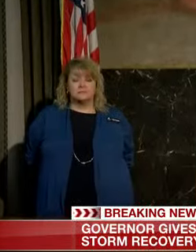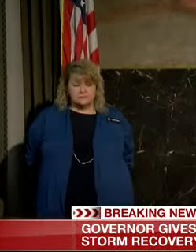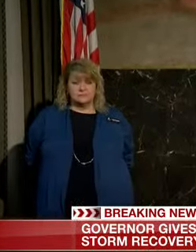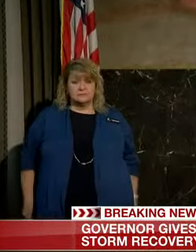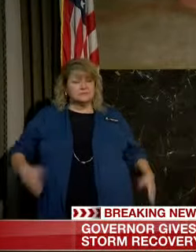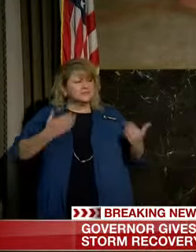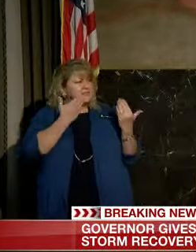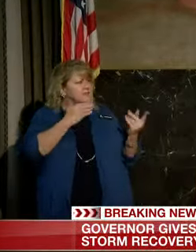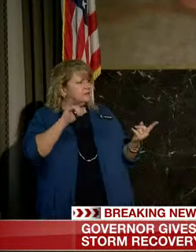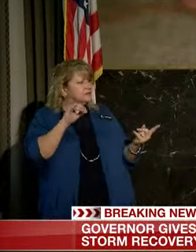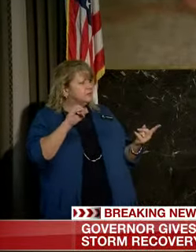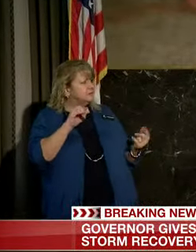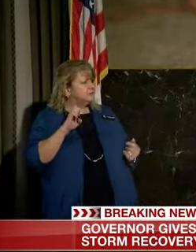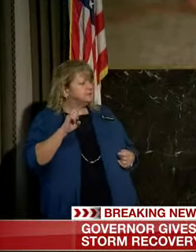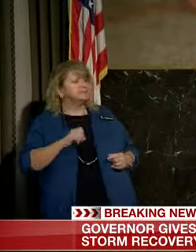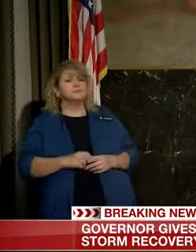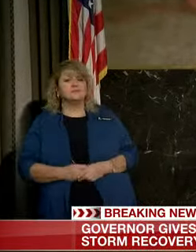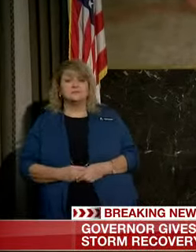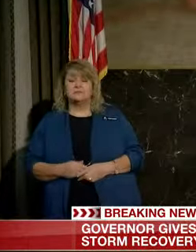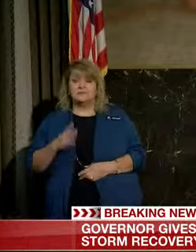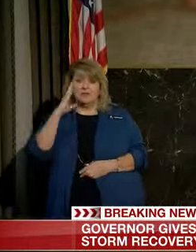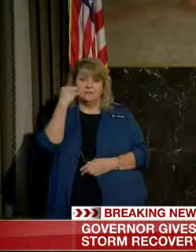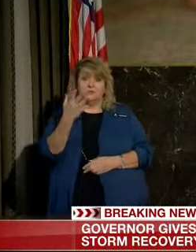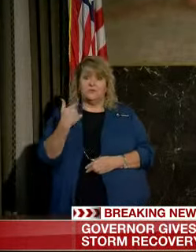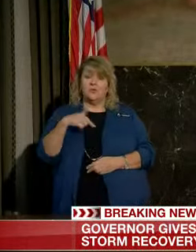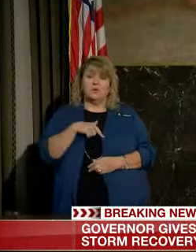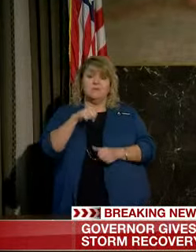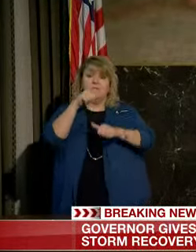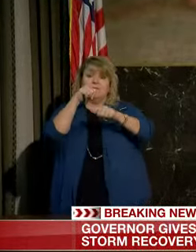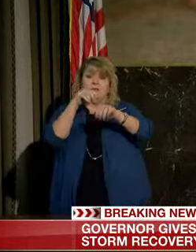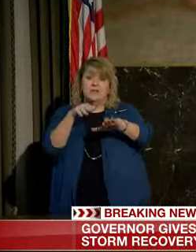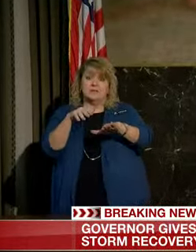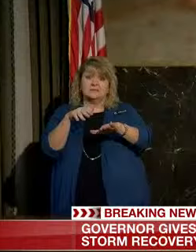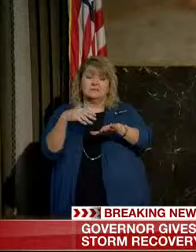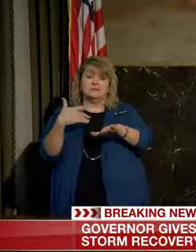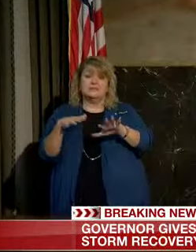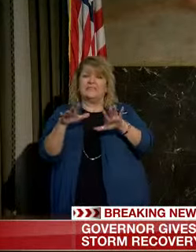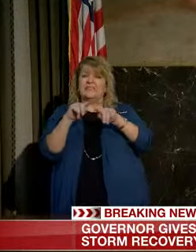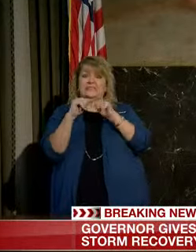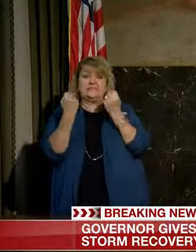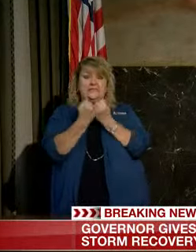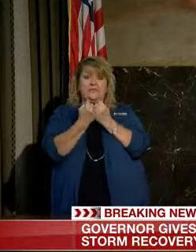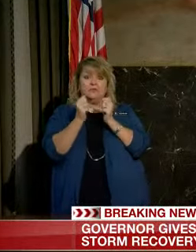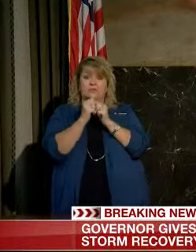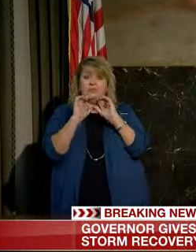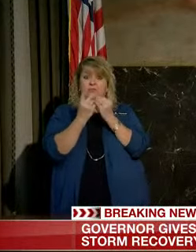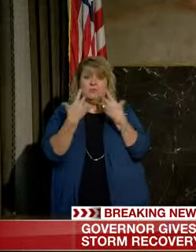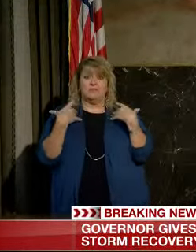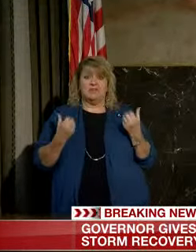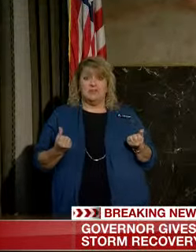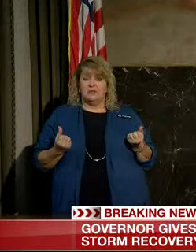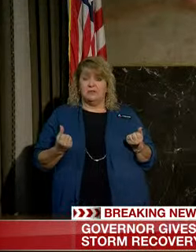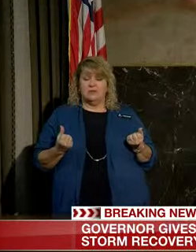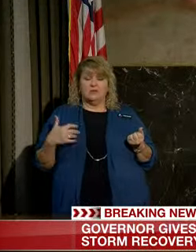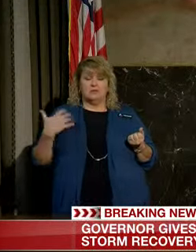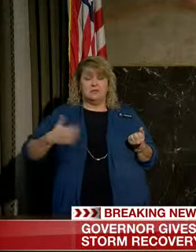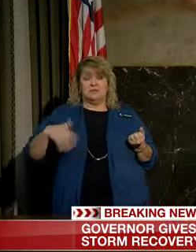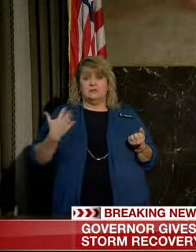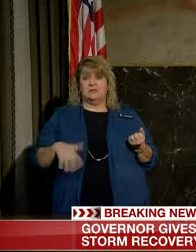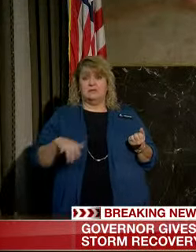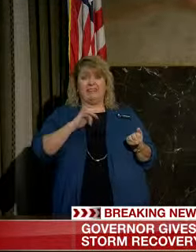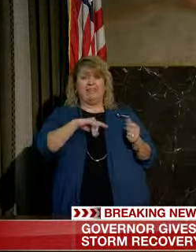Thank you, Joe. I'll tell you, we are blessed to have a tremendous team at the Department of Health and the Office of Public Health who've been